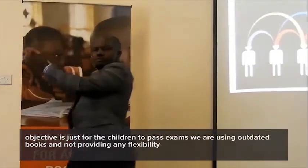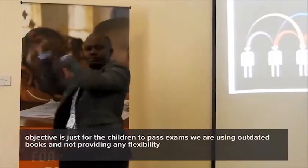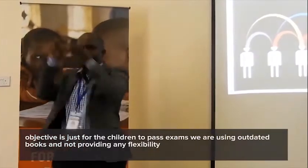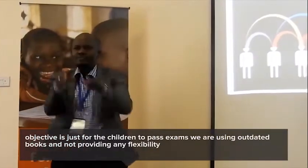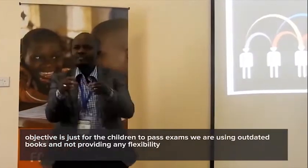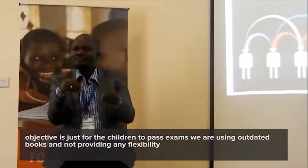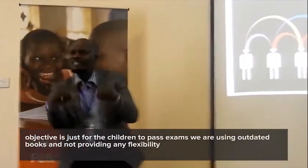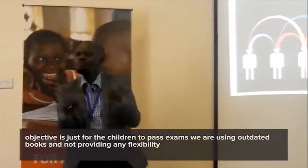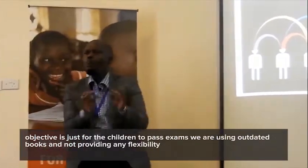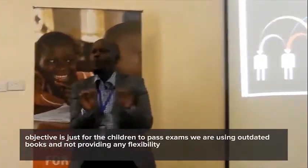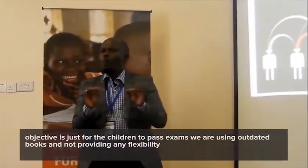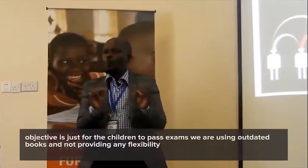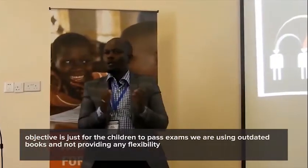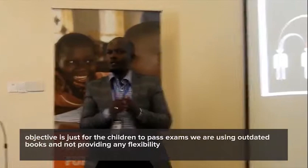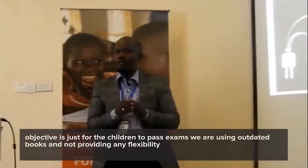not providing any flexibility.